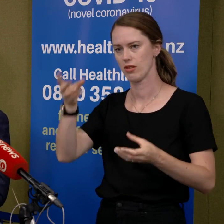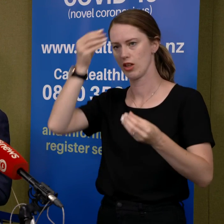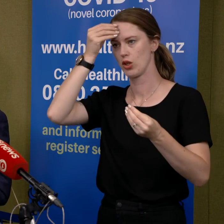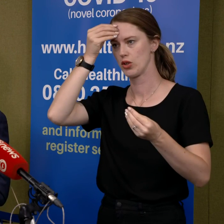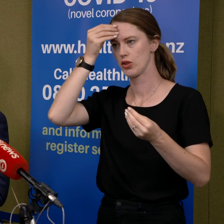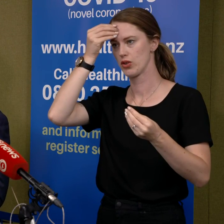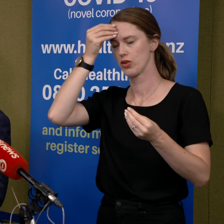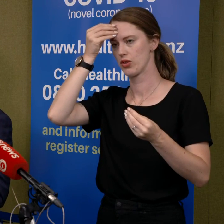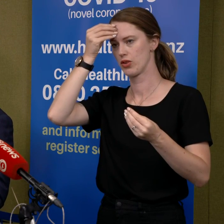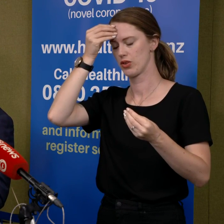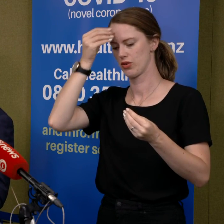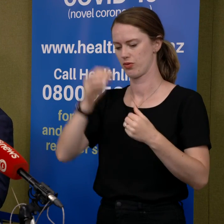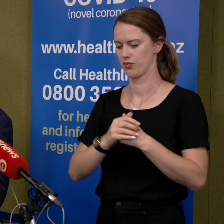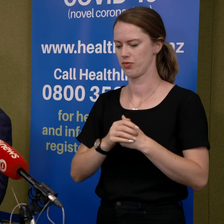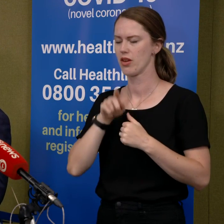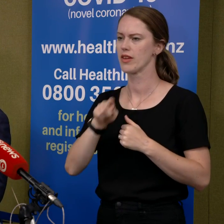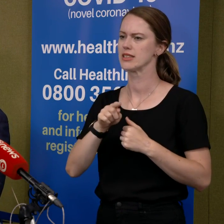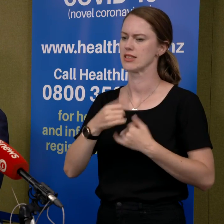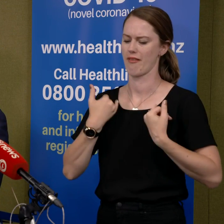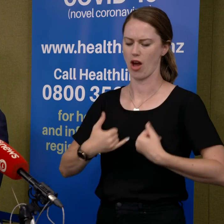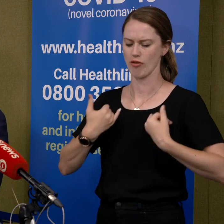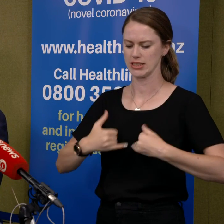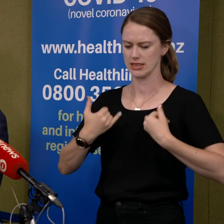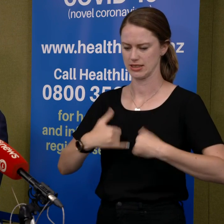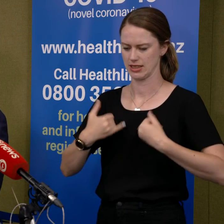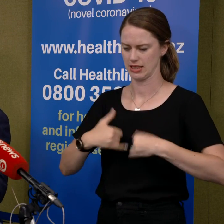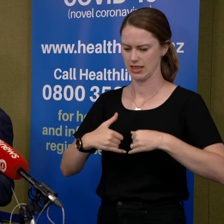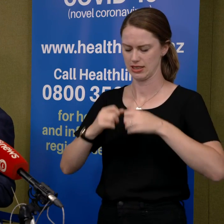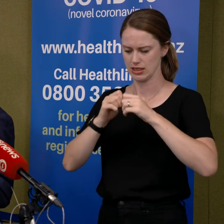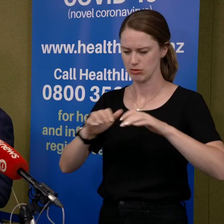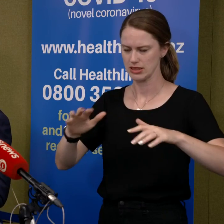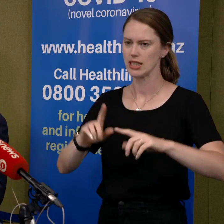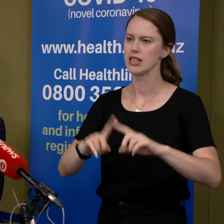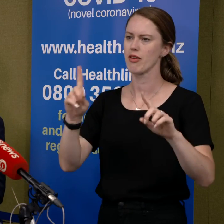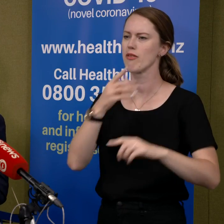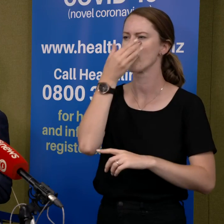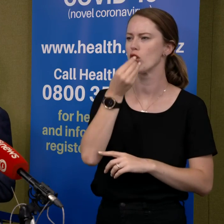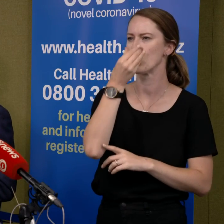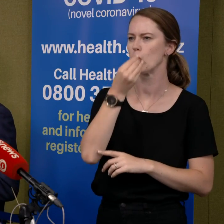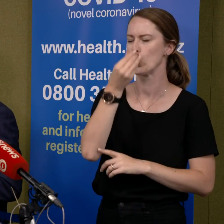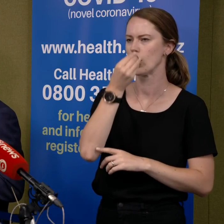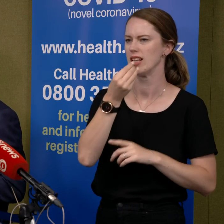2 things about the pattern of this virus and how it behaves that is different from influenza, that is